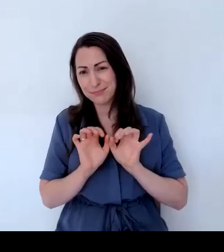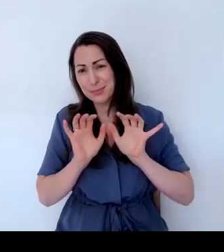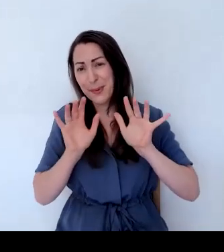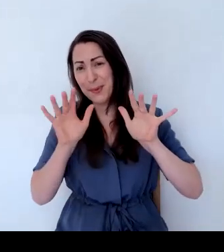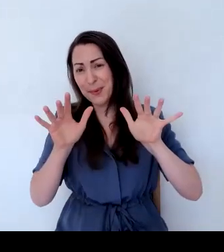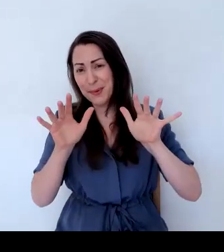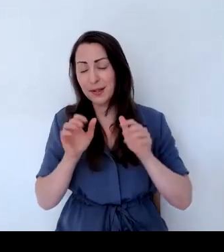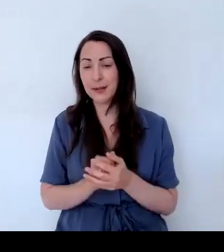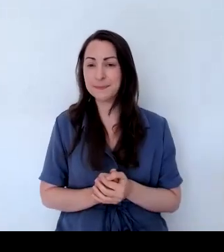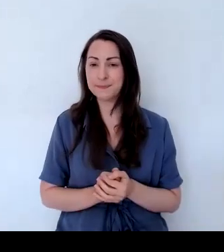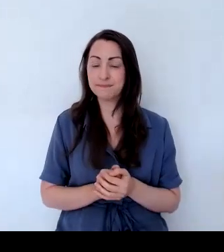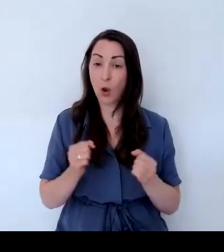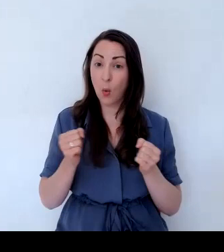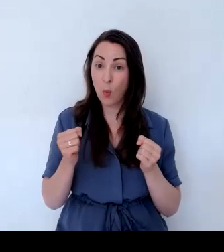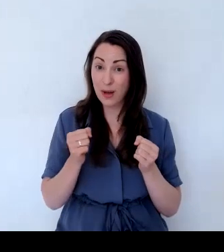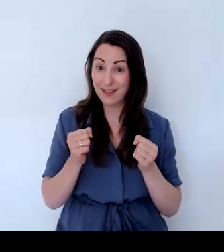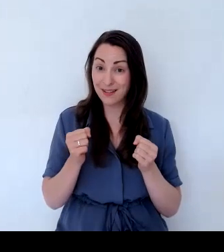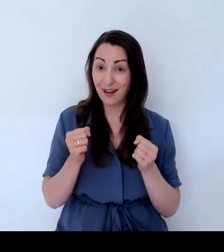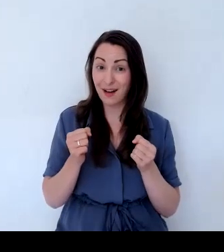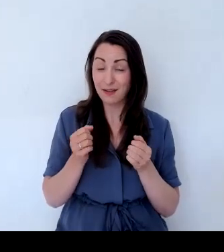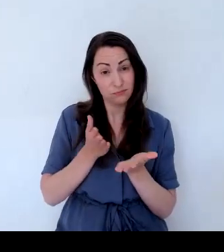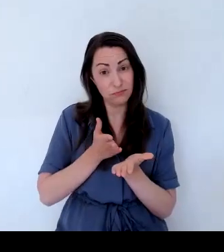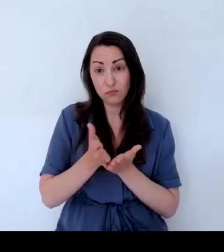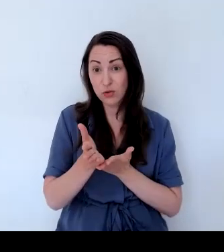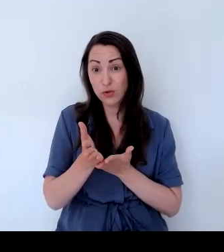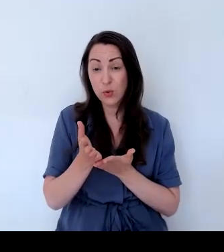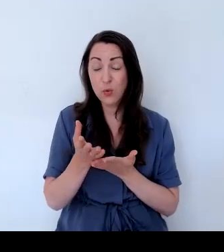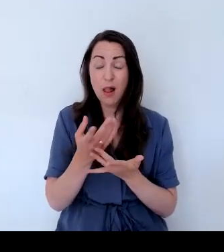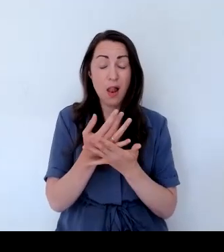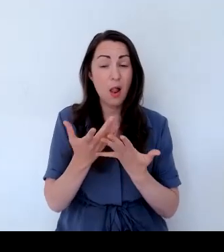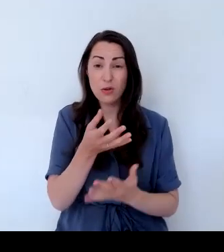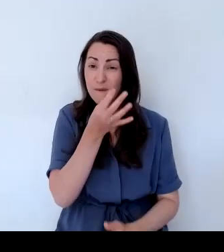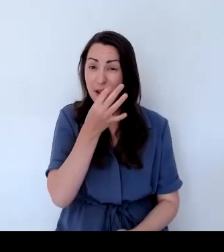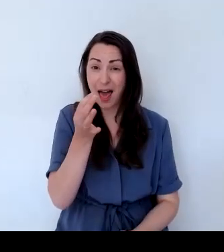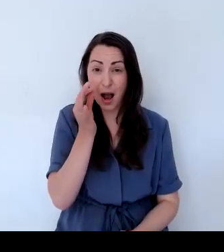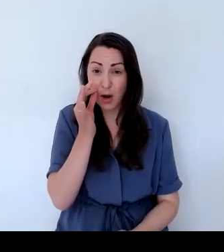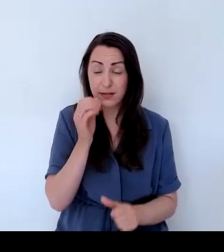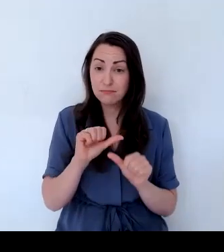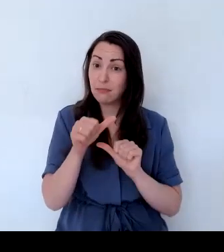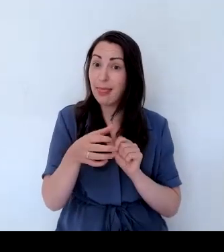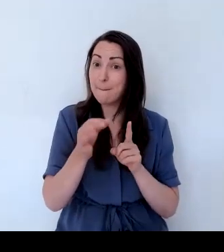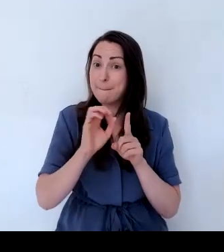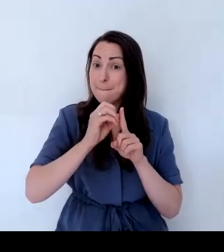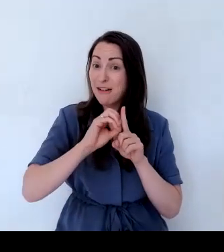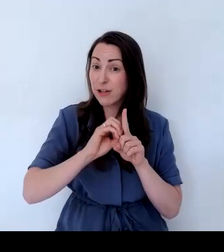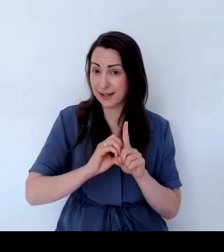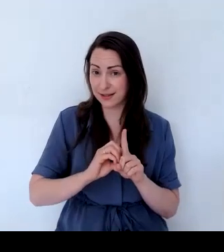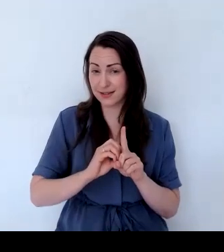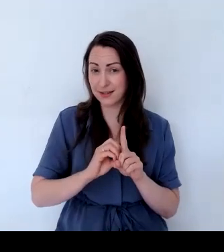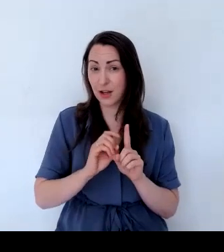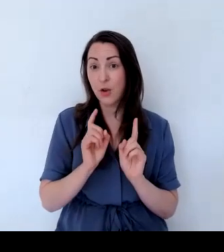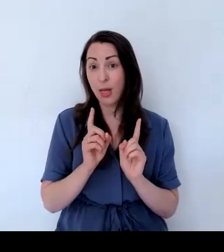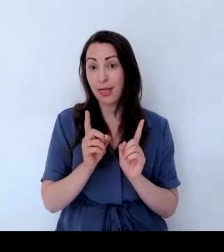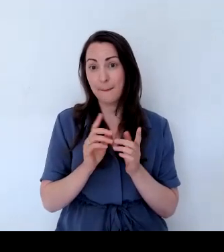produces so much beautiful flower and then berry. So it's a dual-purpose